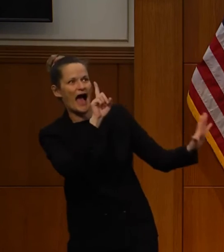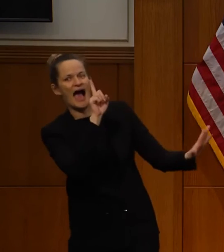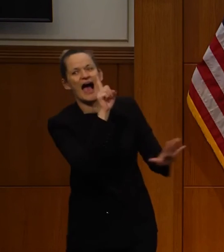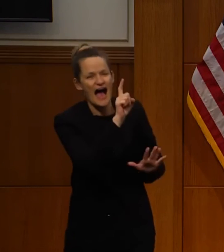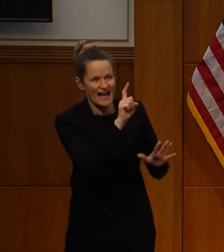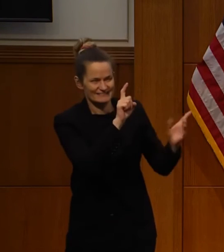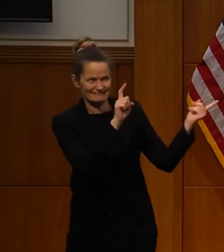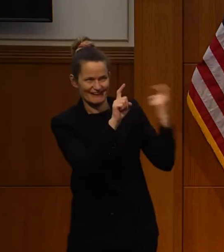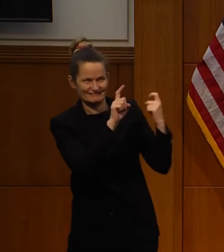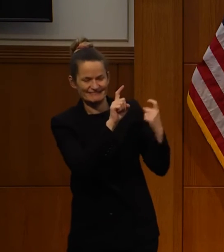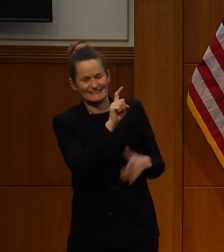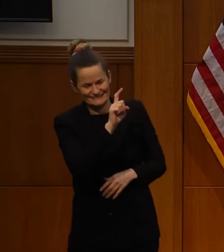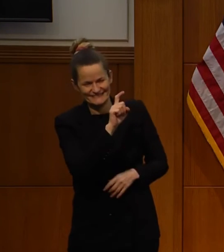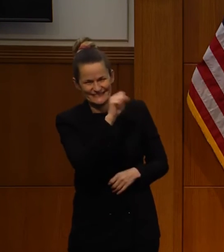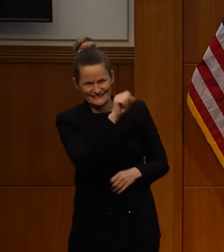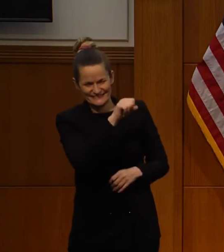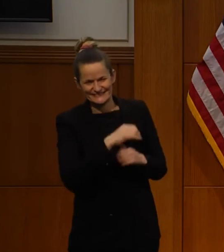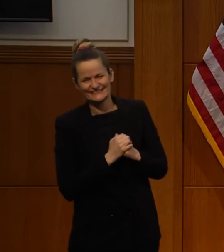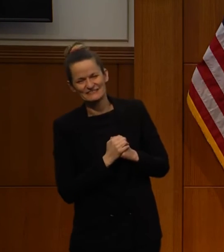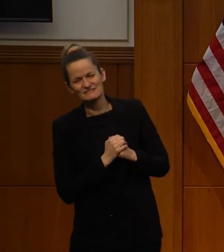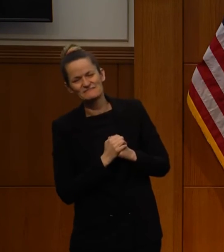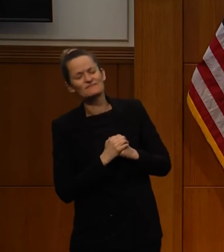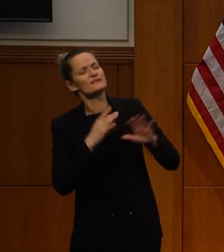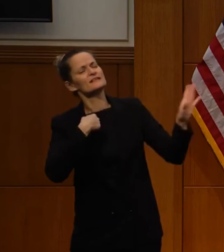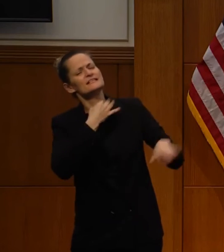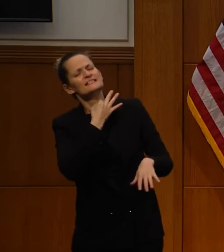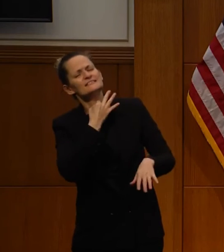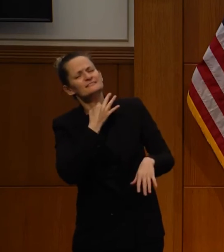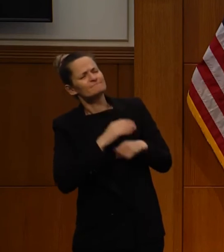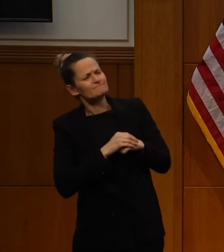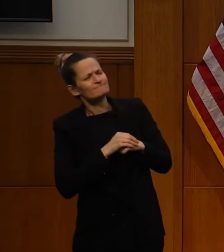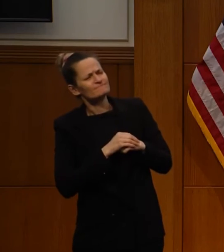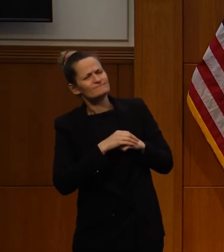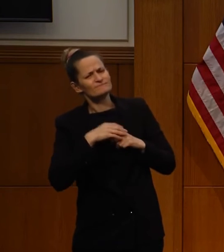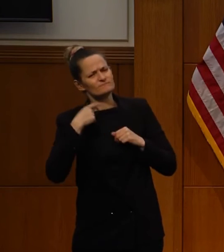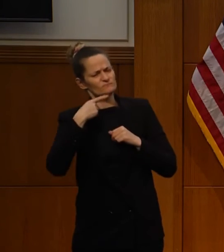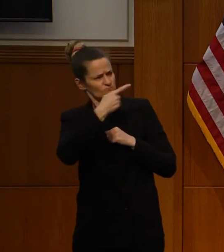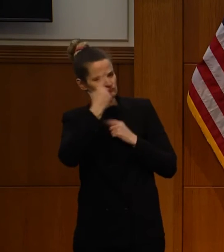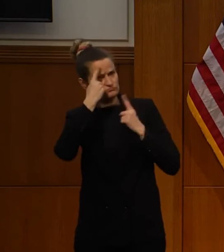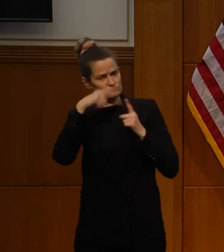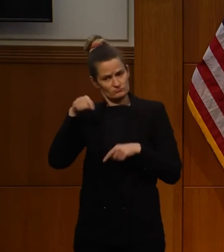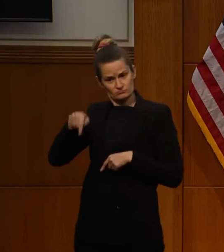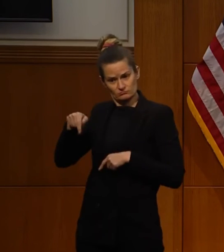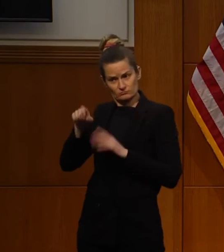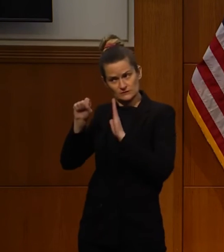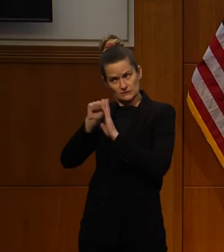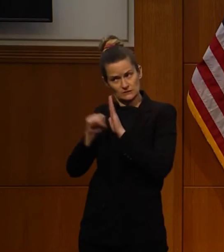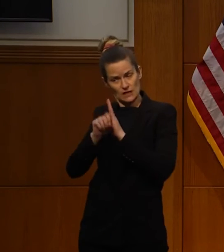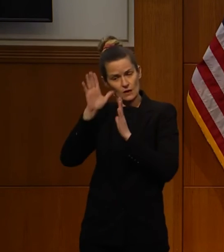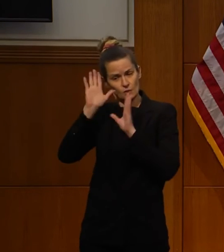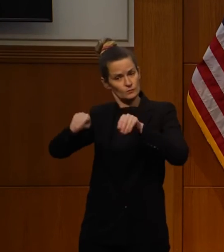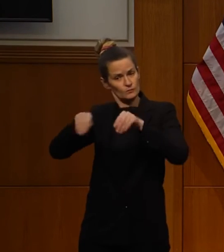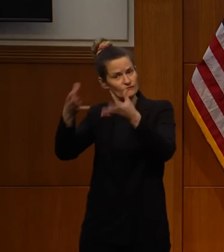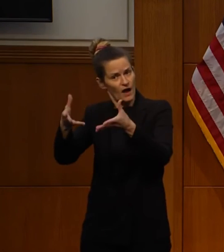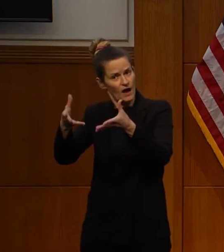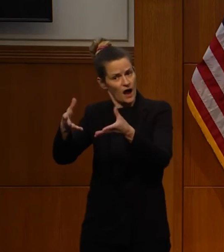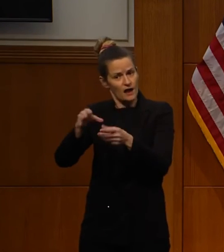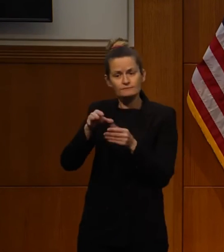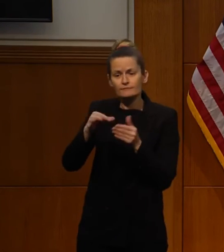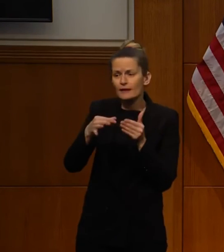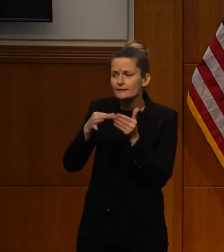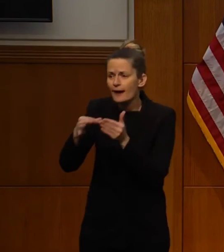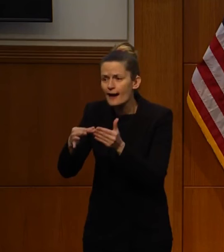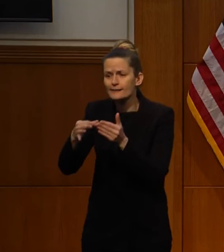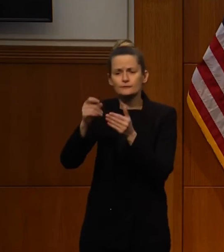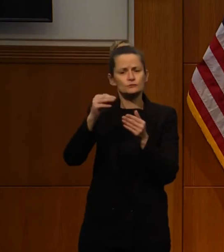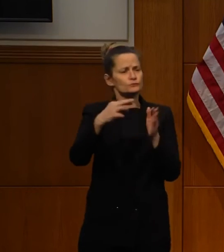well. I was just wondering if the state has issued any guidance to the registrars on the order in which ballots be counted, namely as it relates to